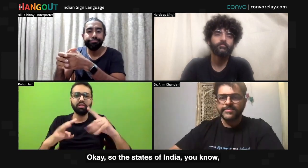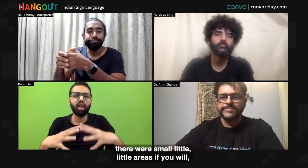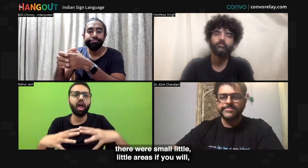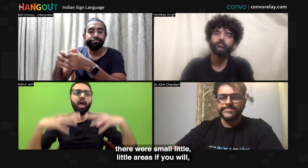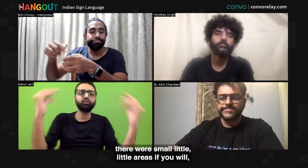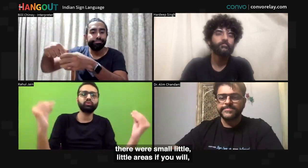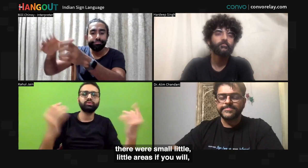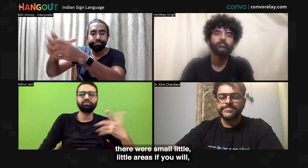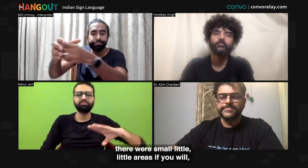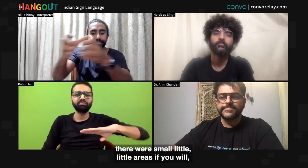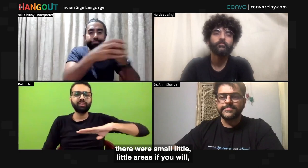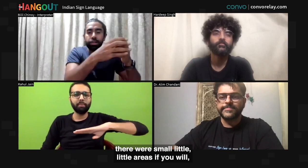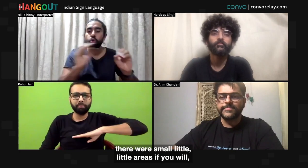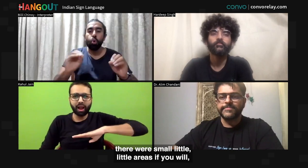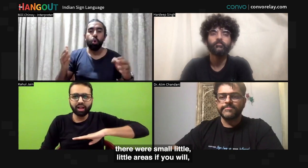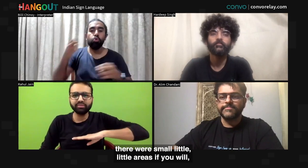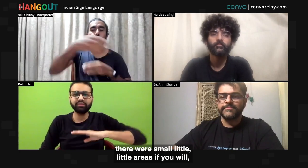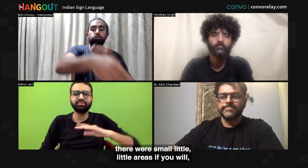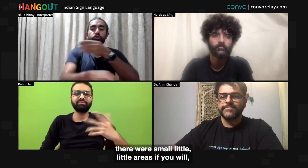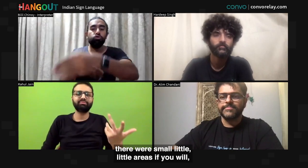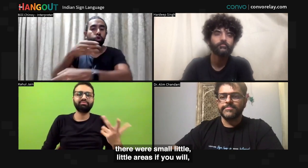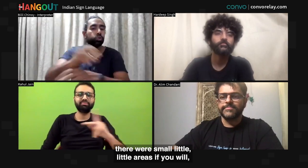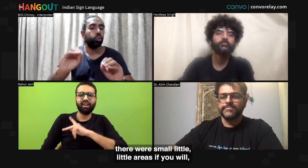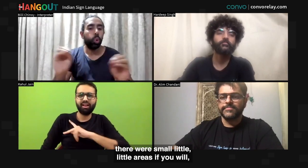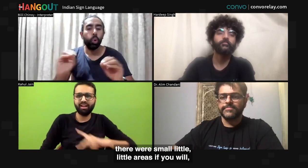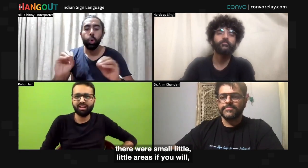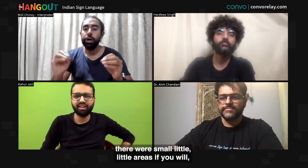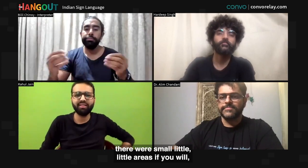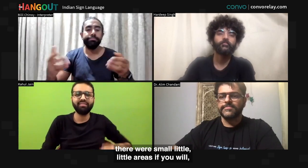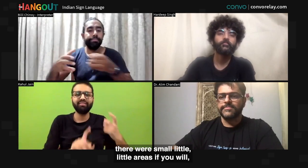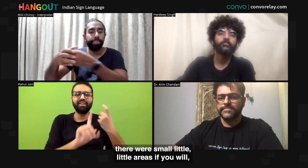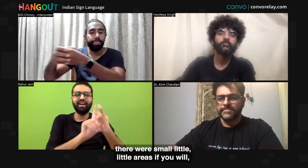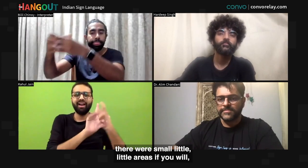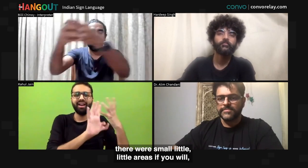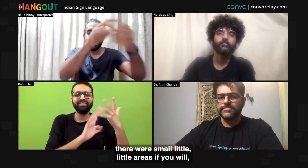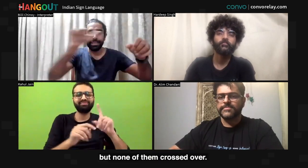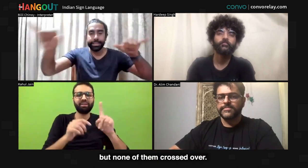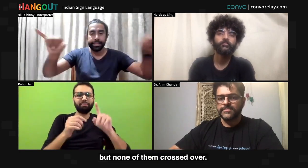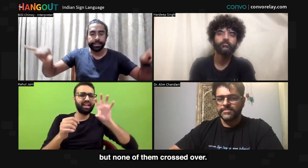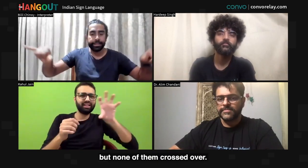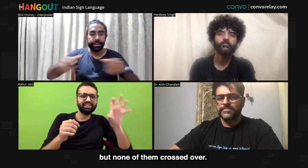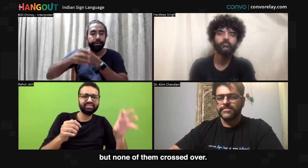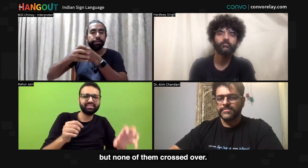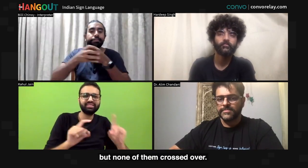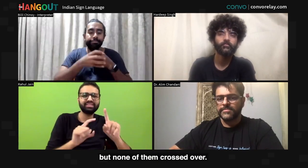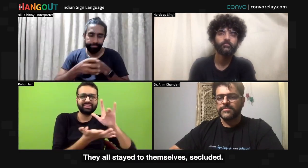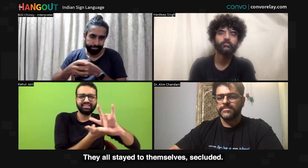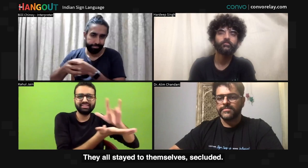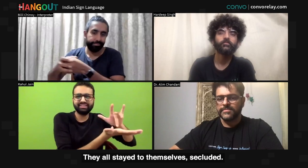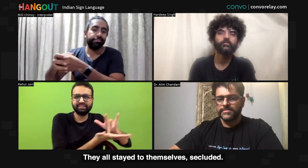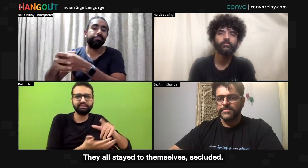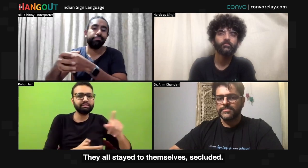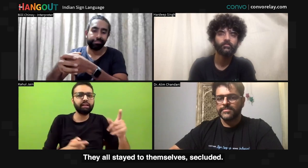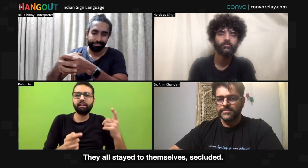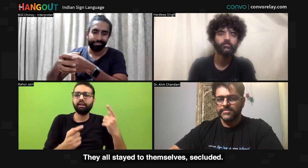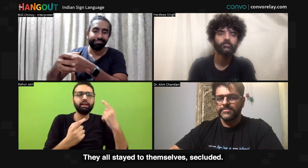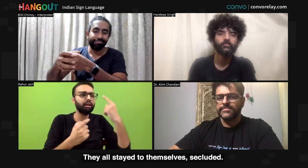know, there were small little areas, if you will, but none of them crossed over. They all stayed to themselves,